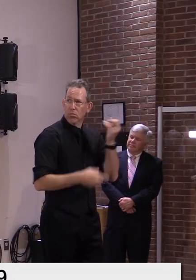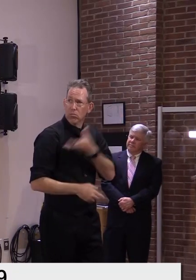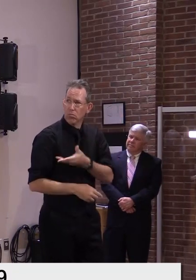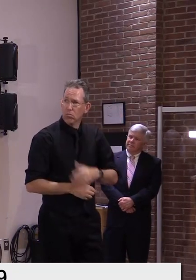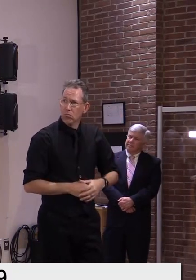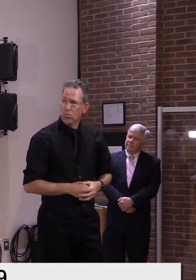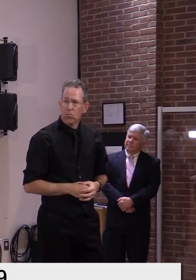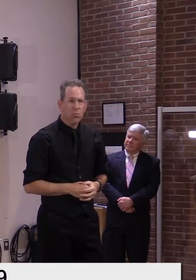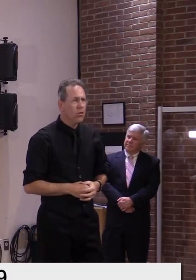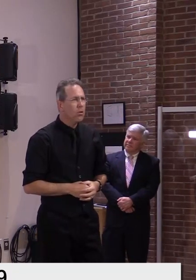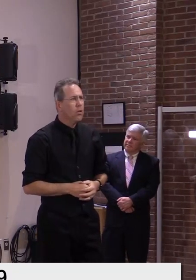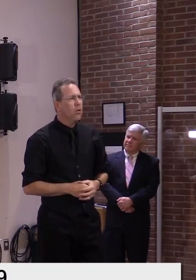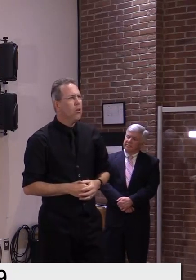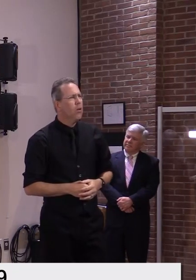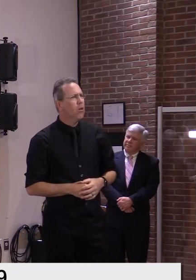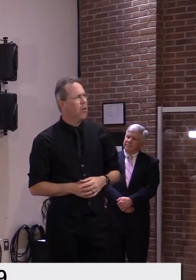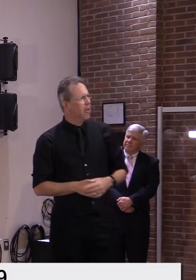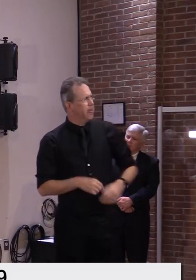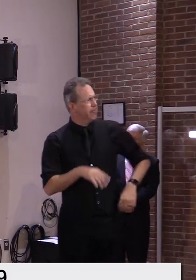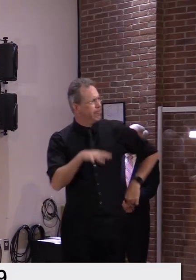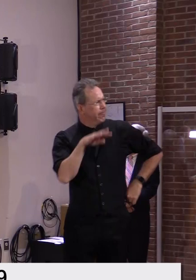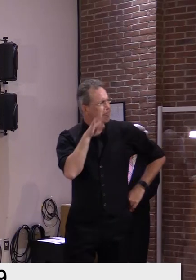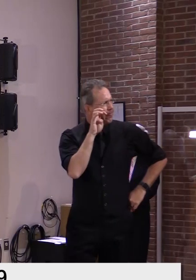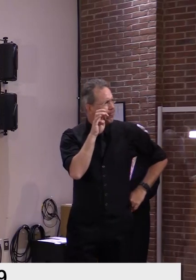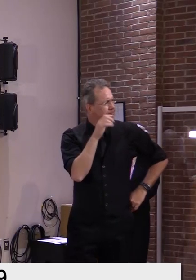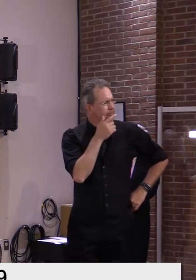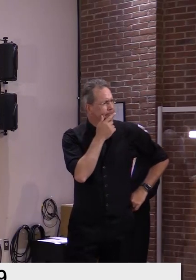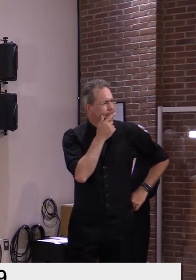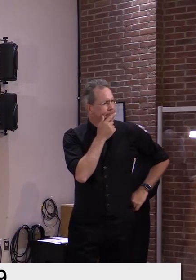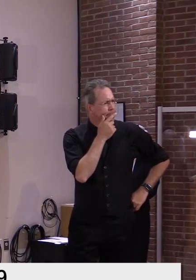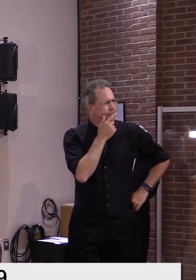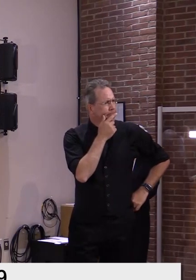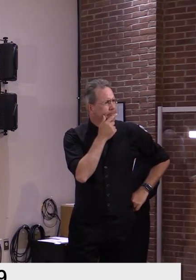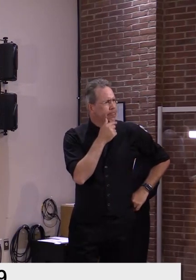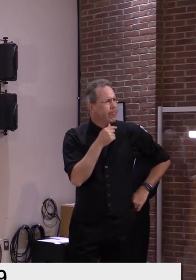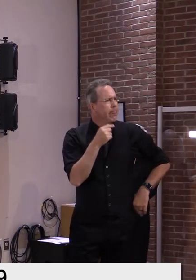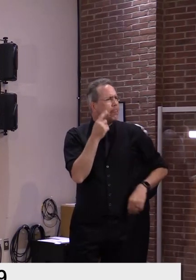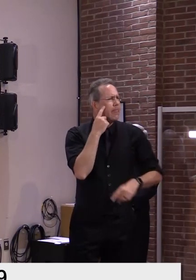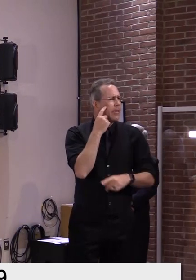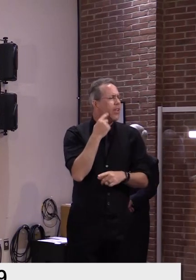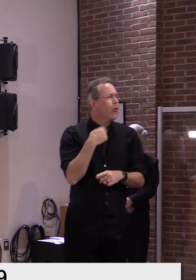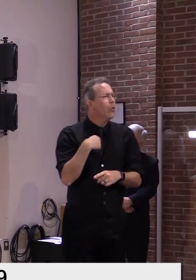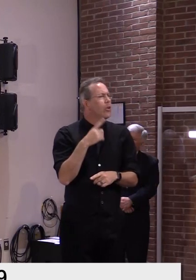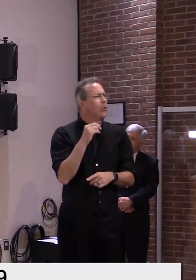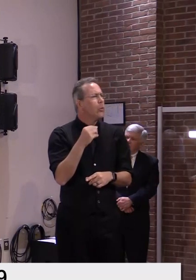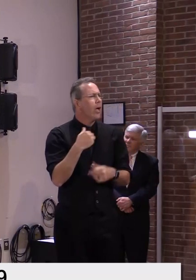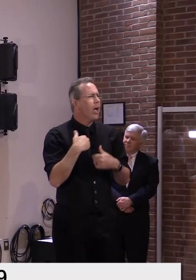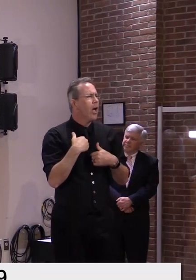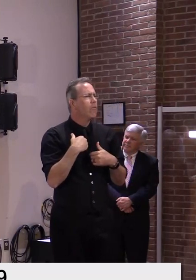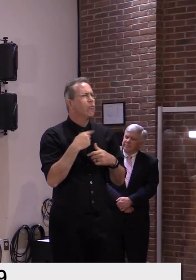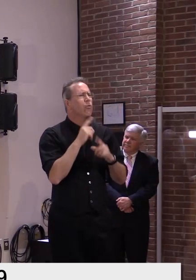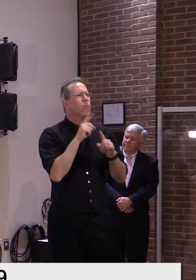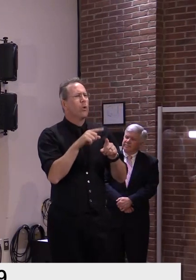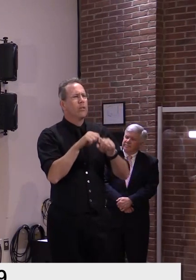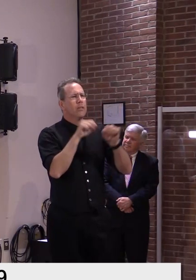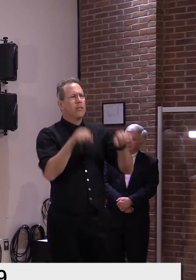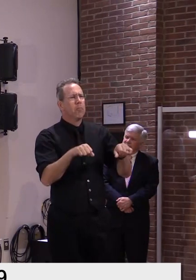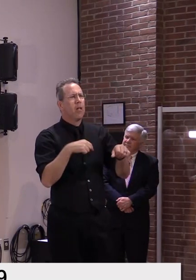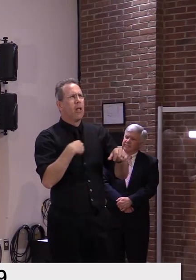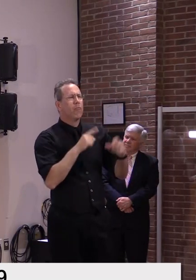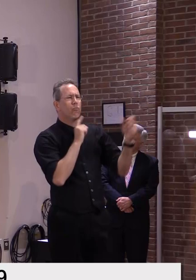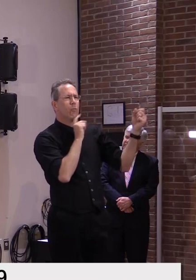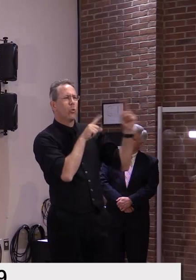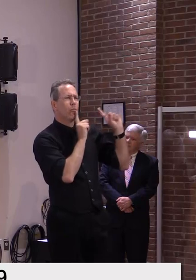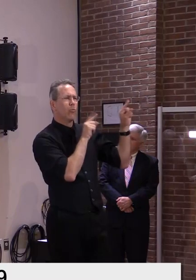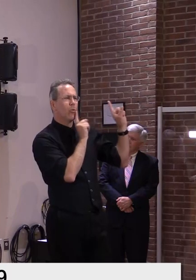Well, we get an we have the Vermont, vaccine adverse events reporting system, which allows us